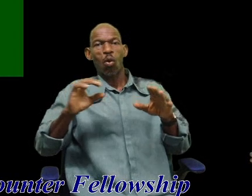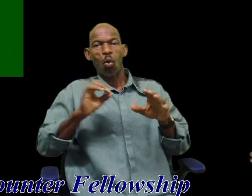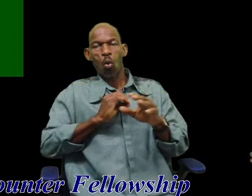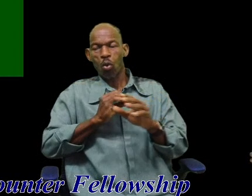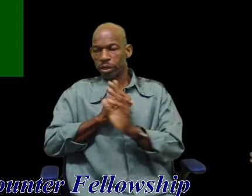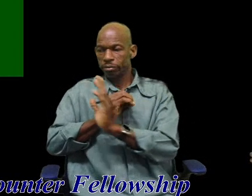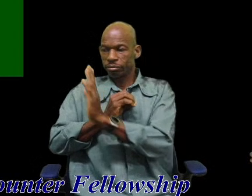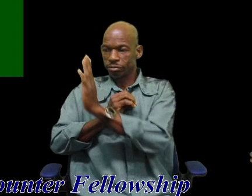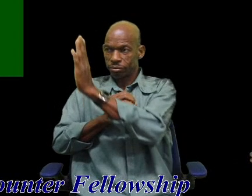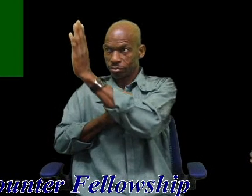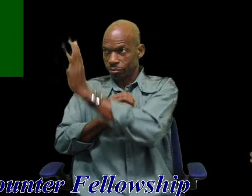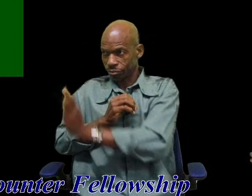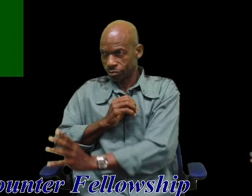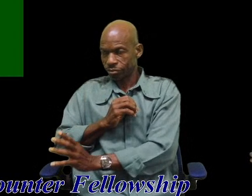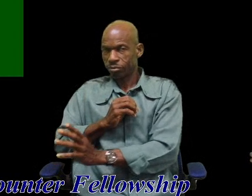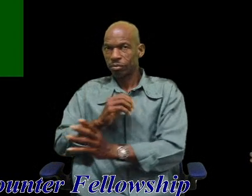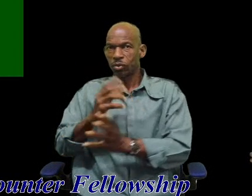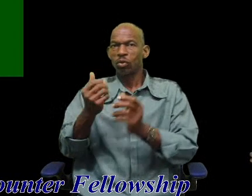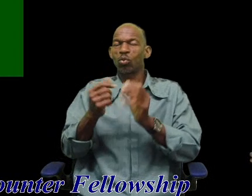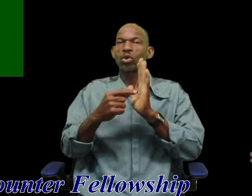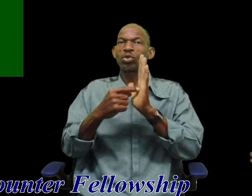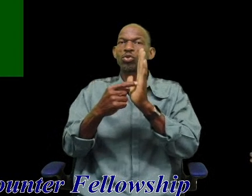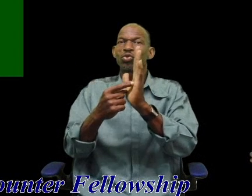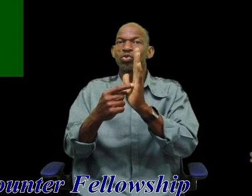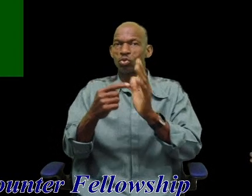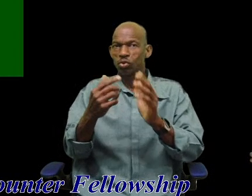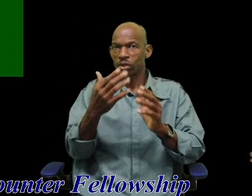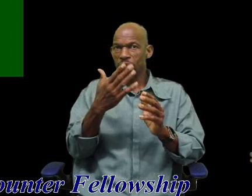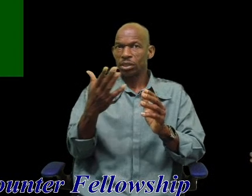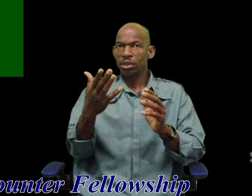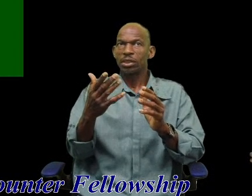And we want to show this in the short way,